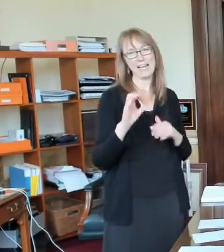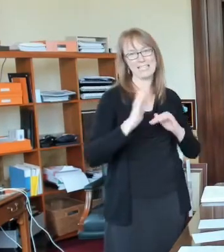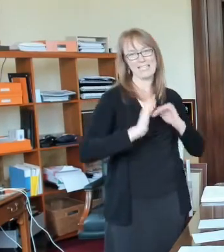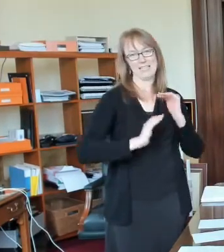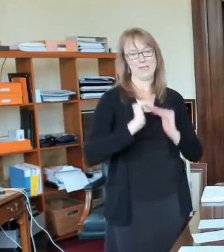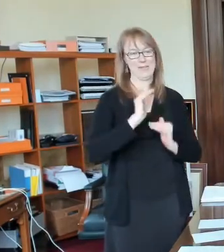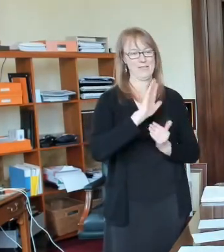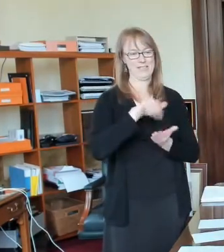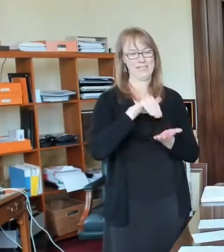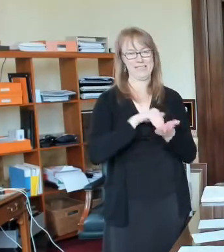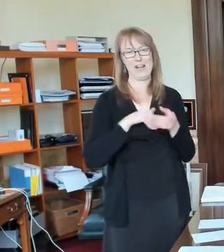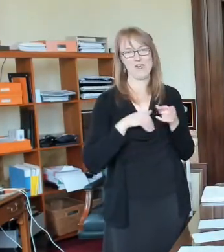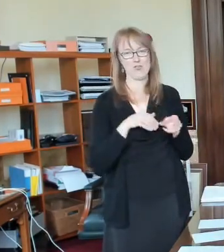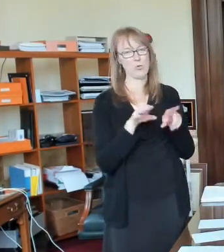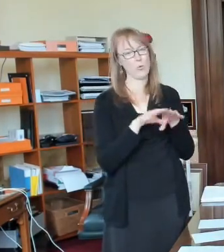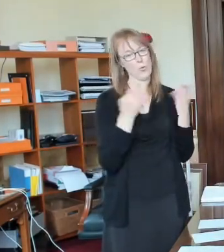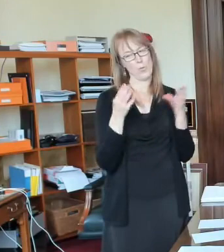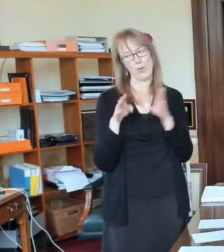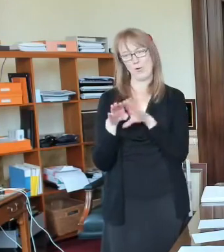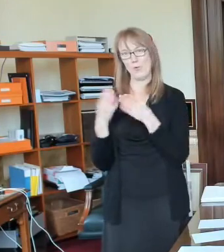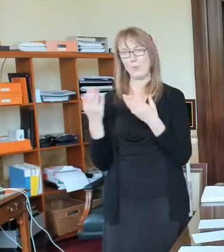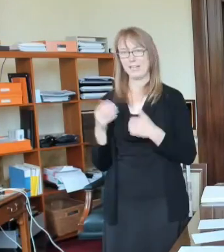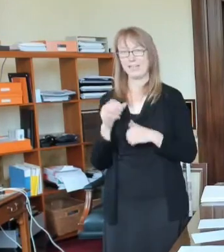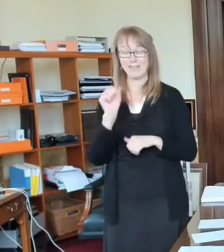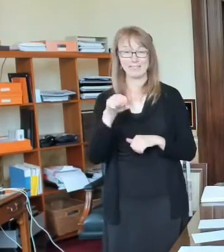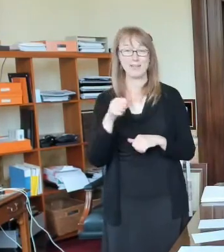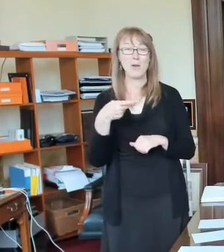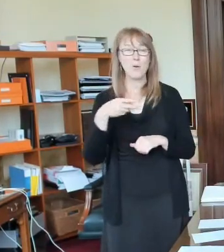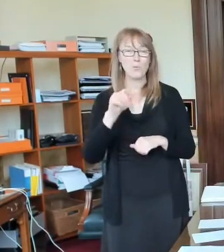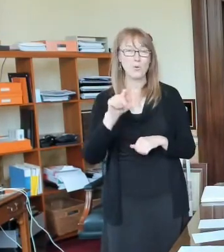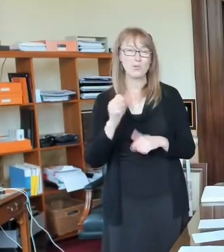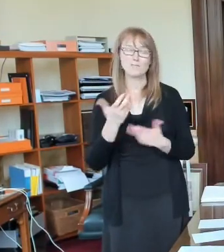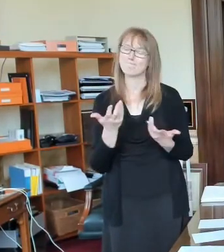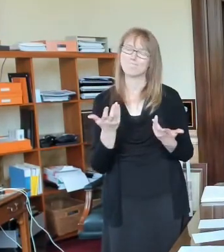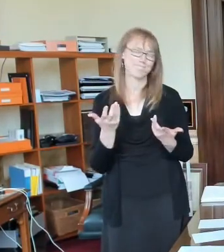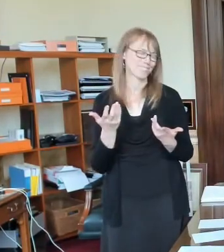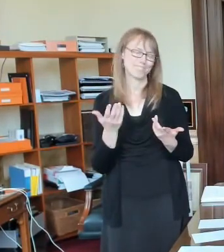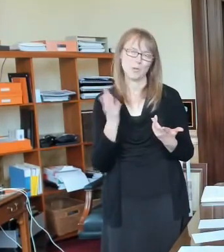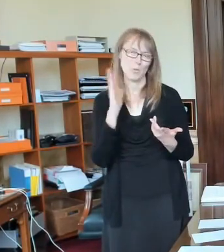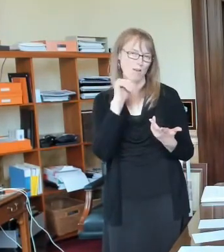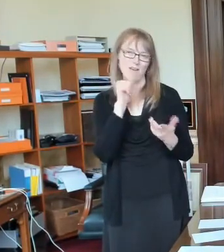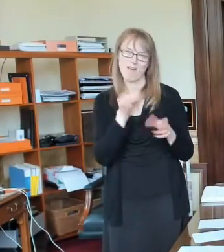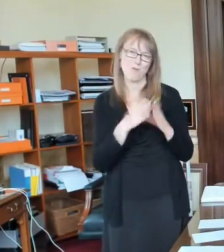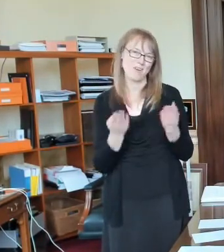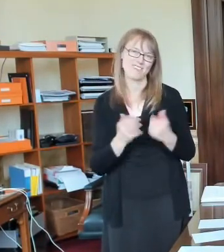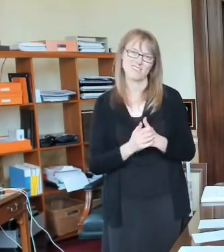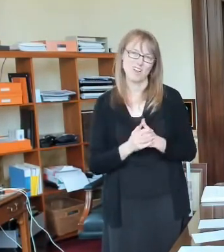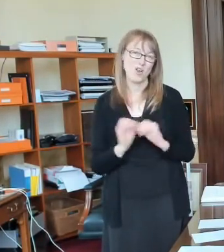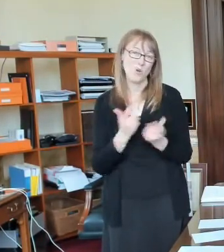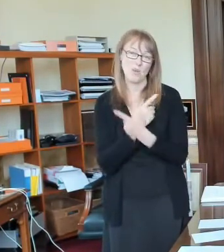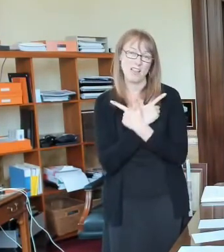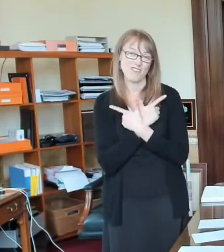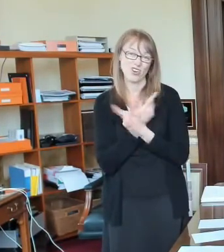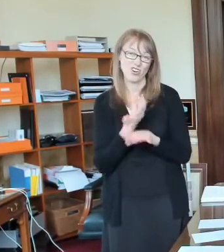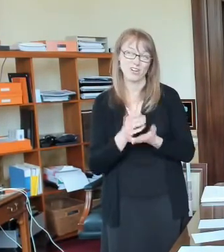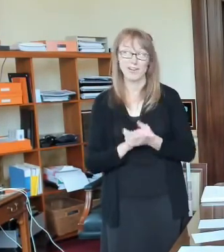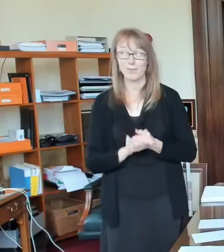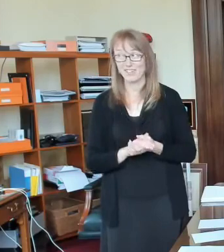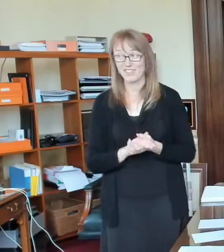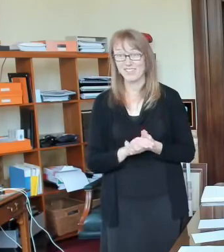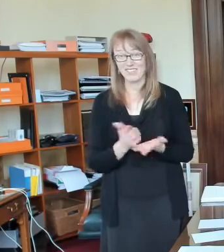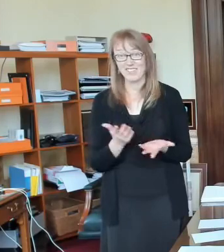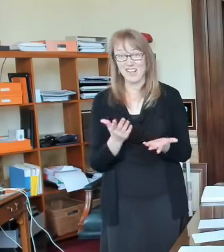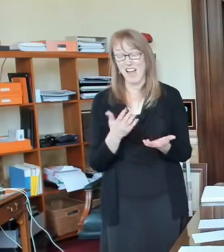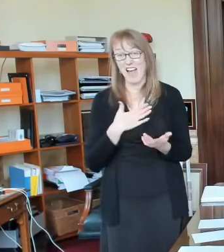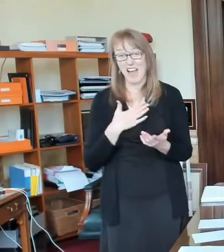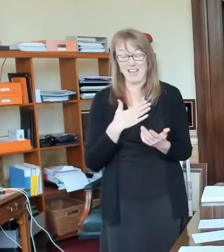Pools are not going to open. We don't have lifeguards, and, you know, couldn't you just use a good pool today? I mean,